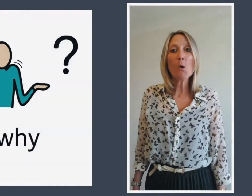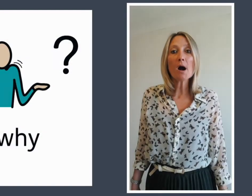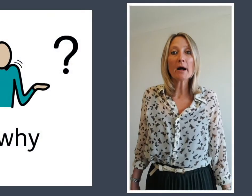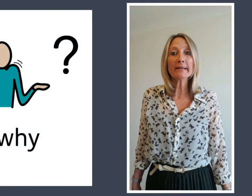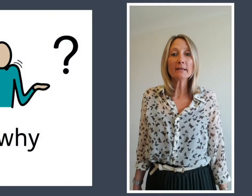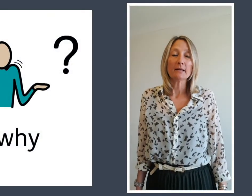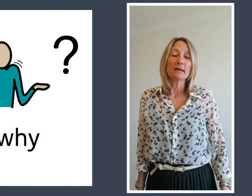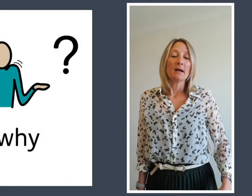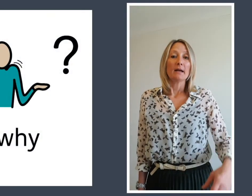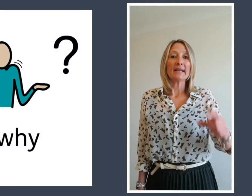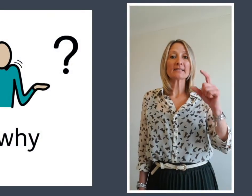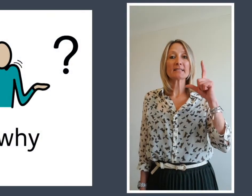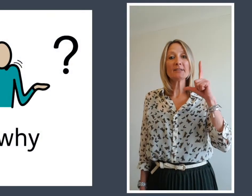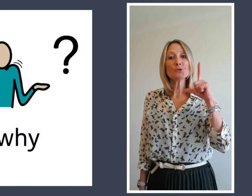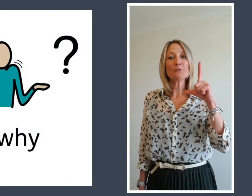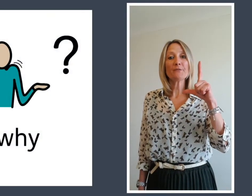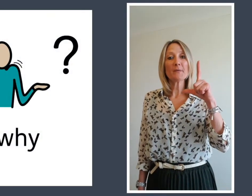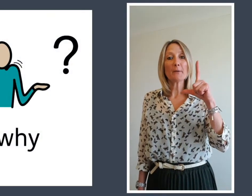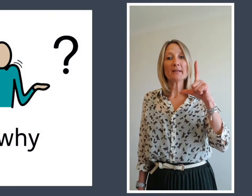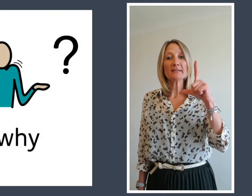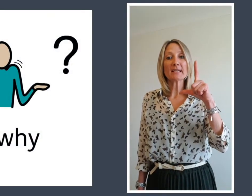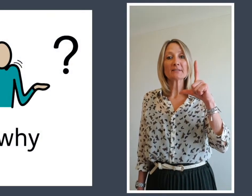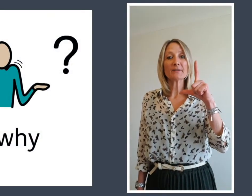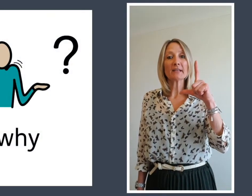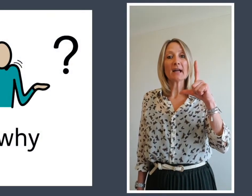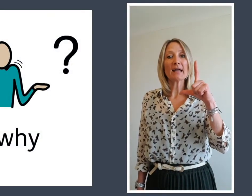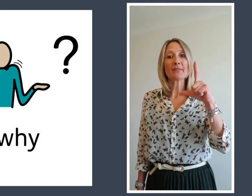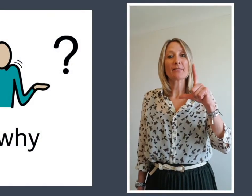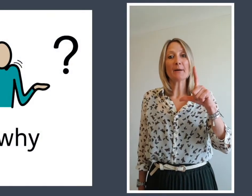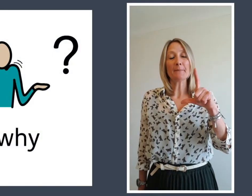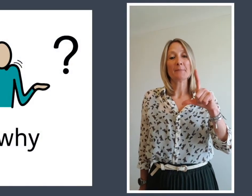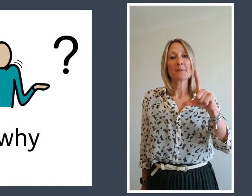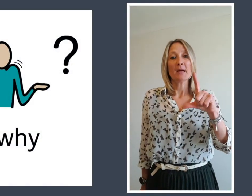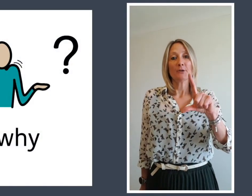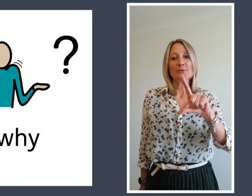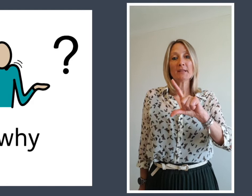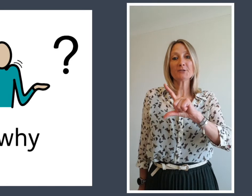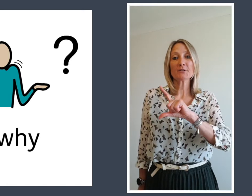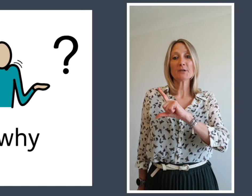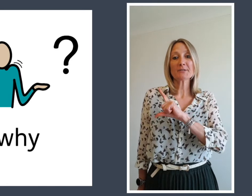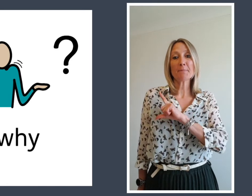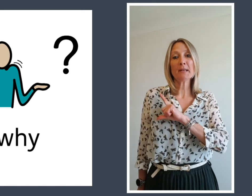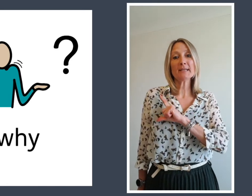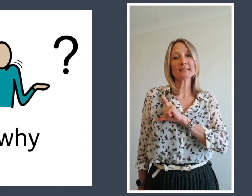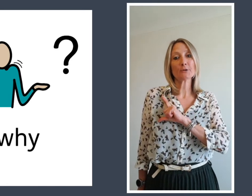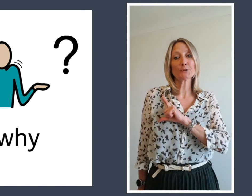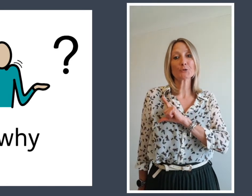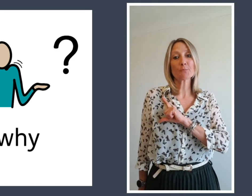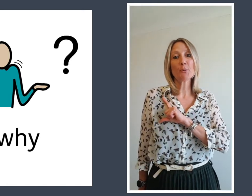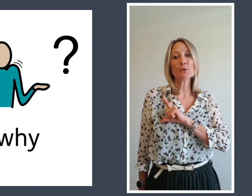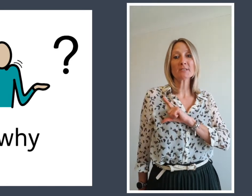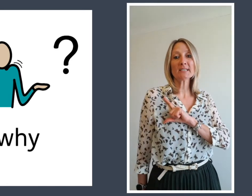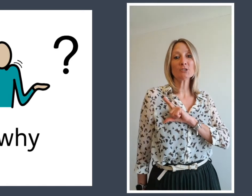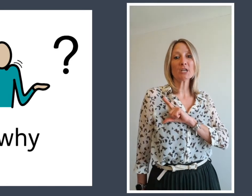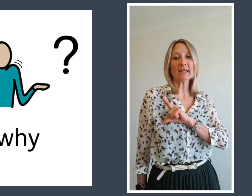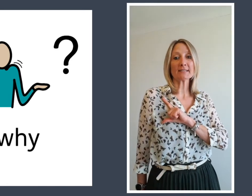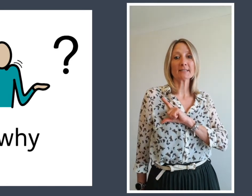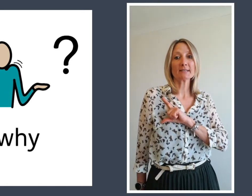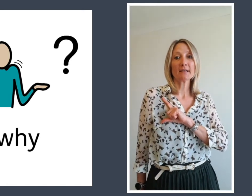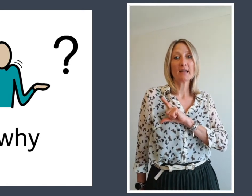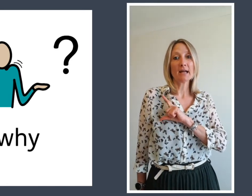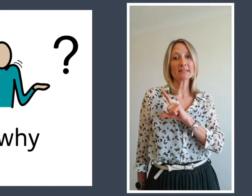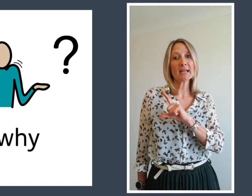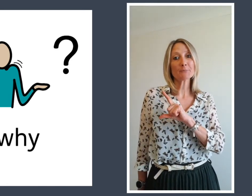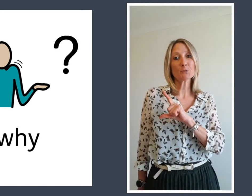For why, extend your index finger and thumb. You're then just going to place it on your supporting